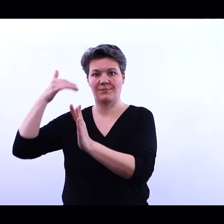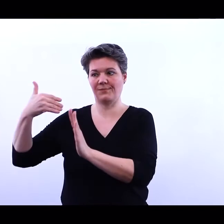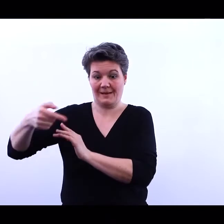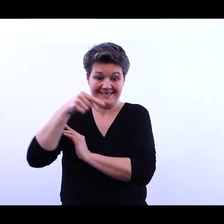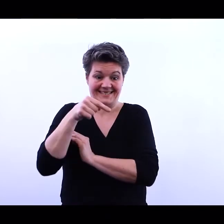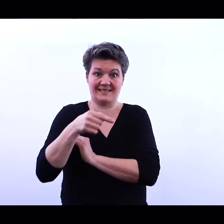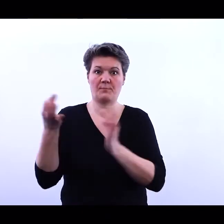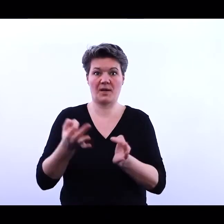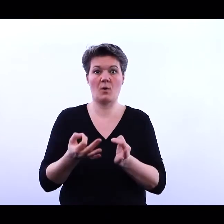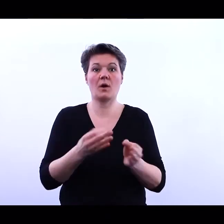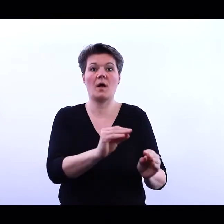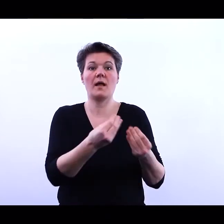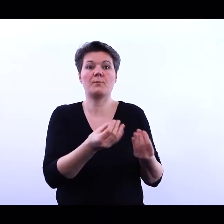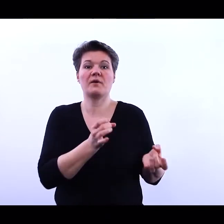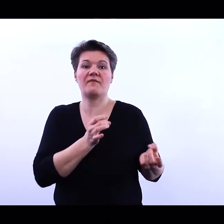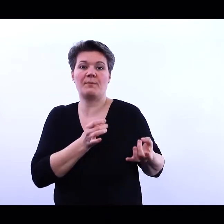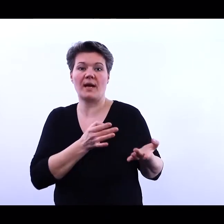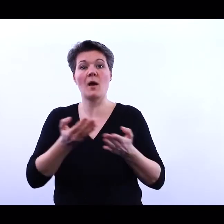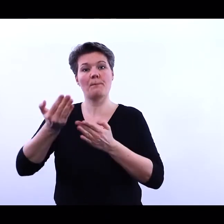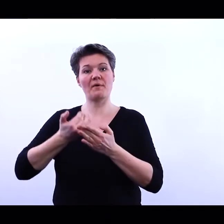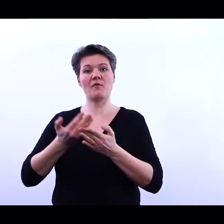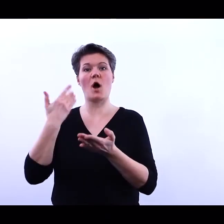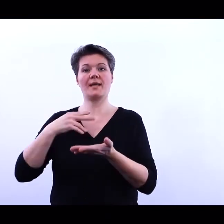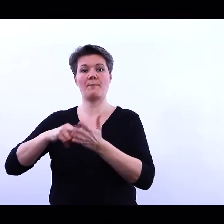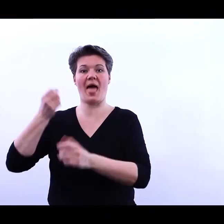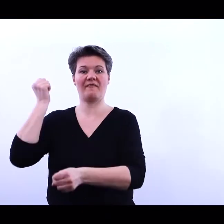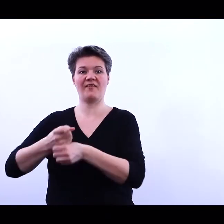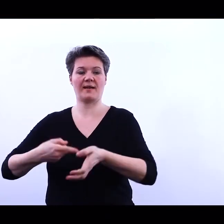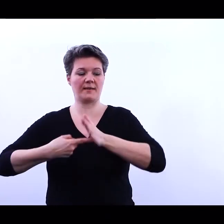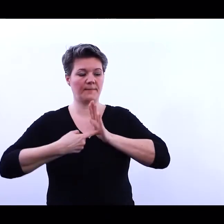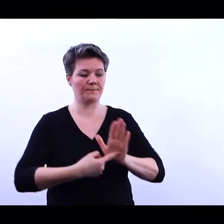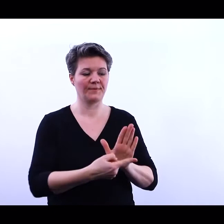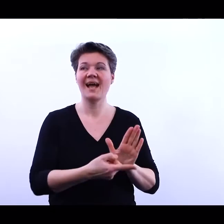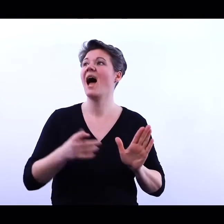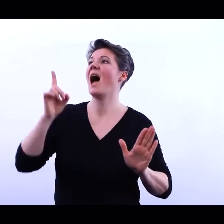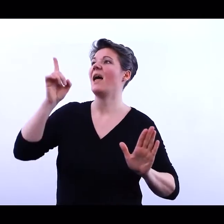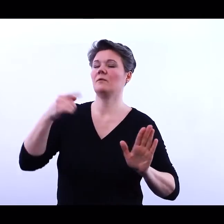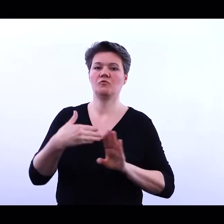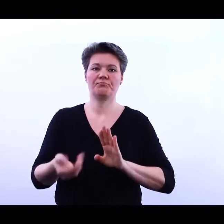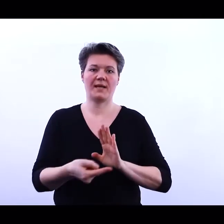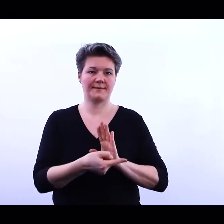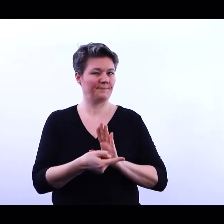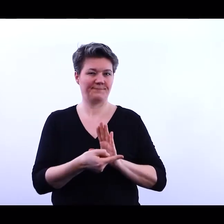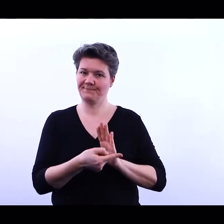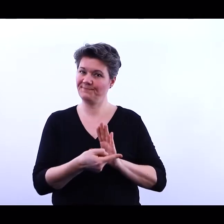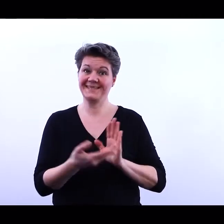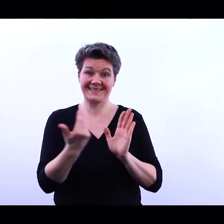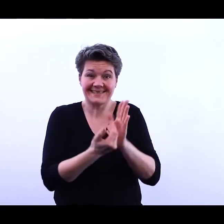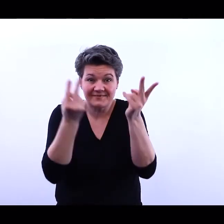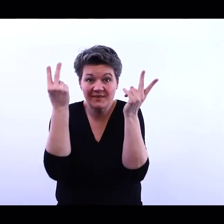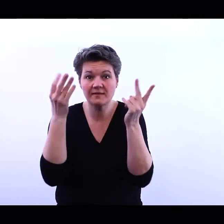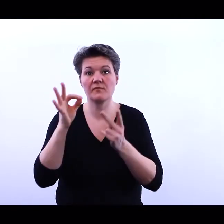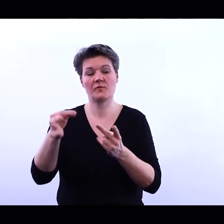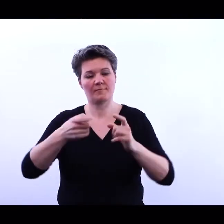Engage with them before you make firm plans, so their needs can be most influential in your prioritization for the scope of